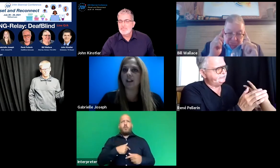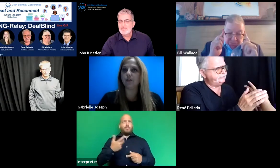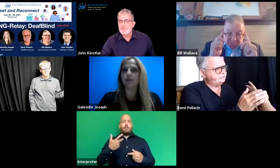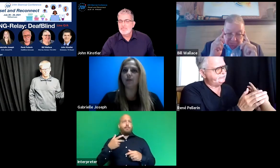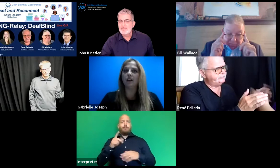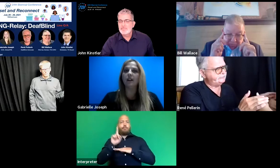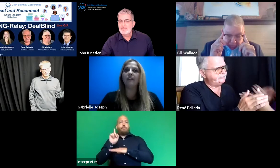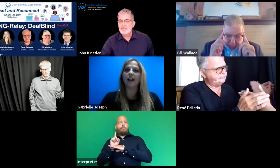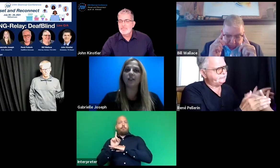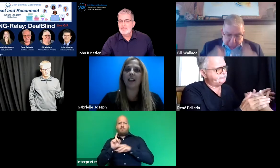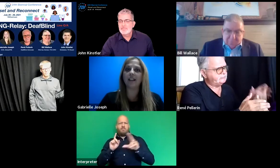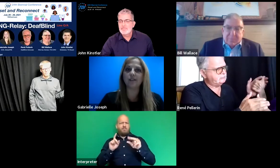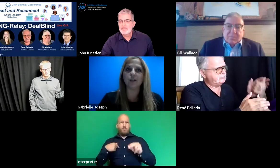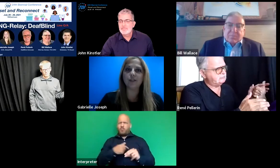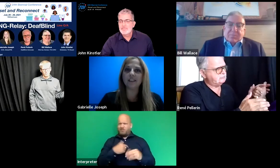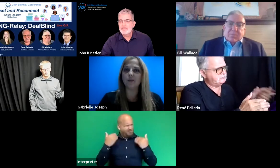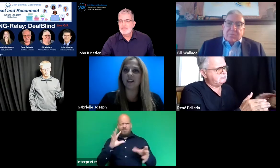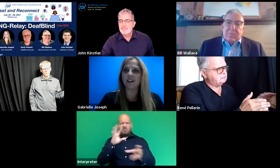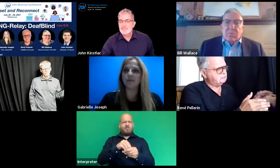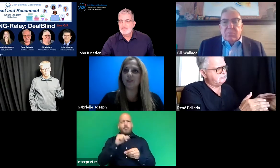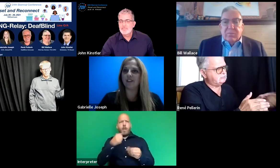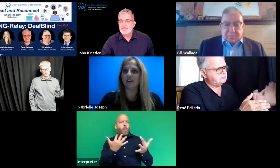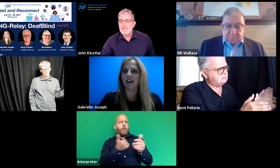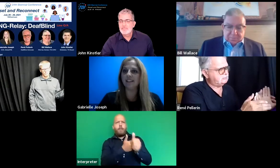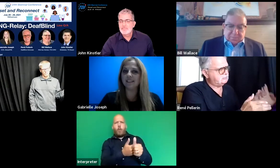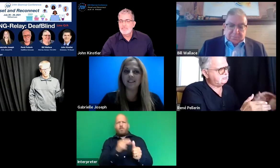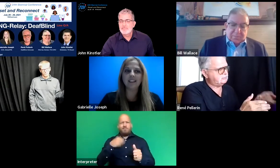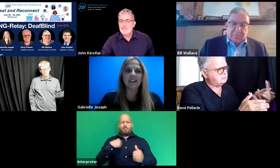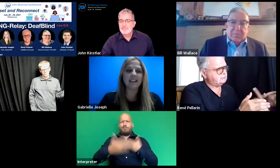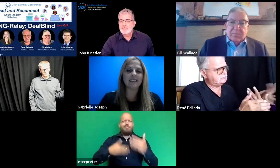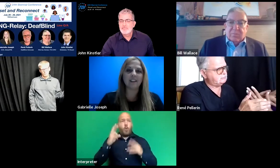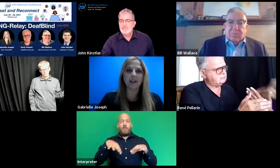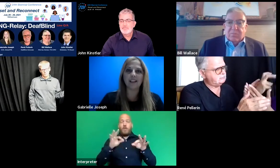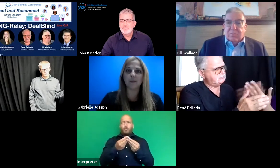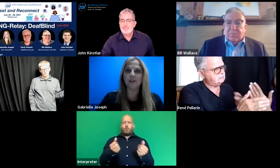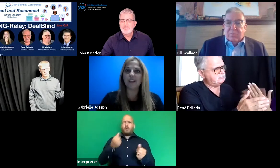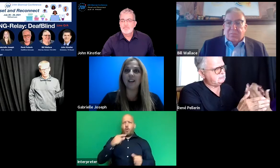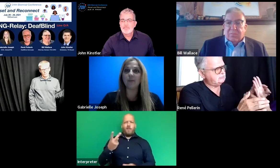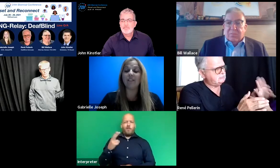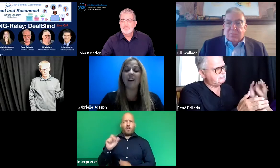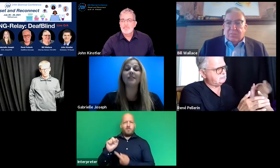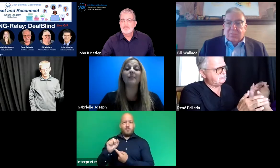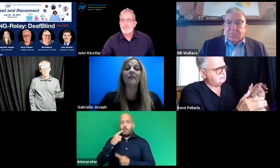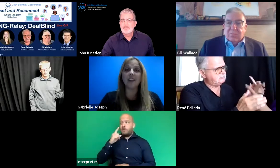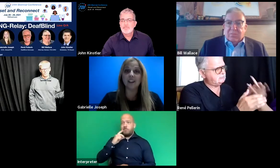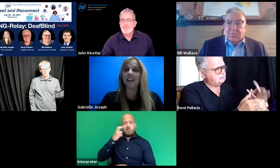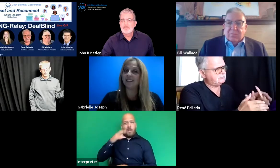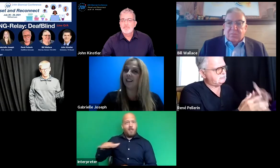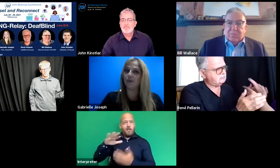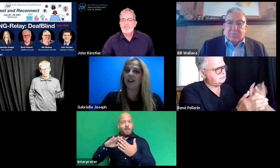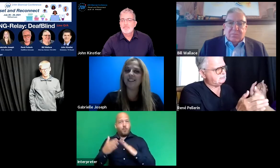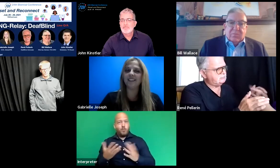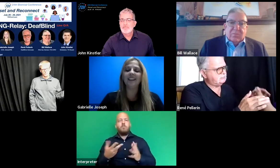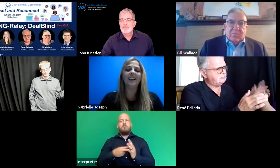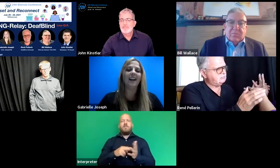and tried to find creative solutions when it comes to VRS and the deafblind community. And we have found some very